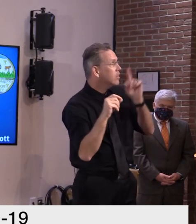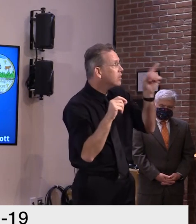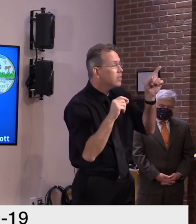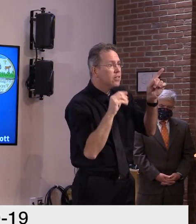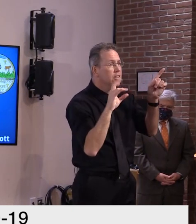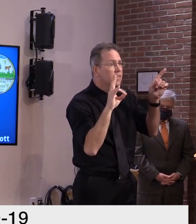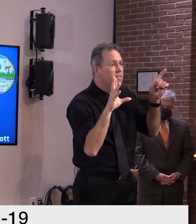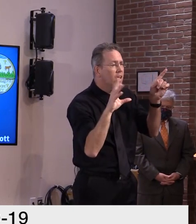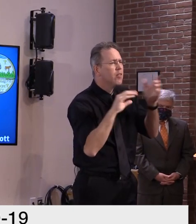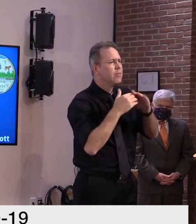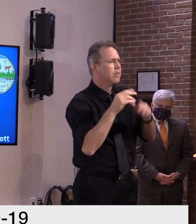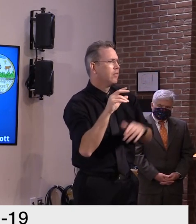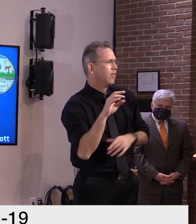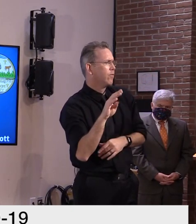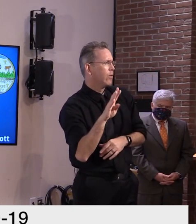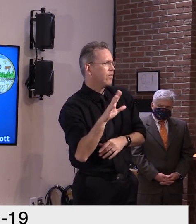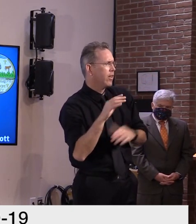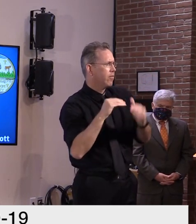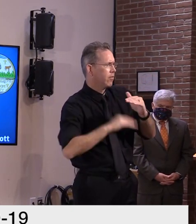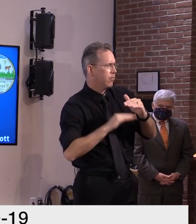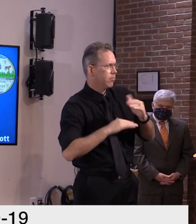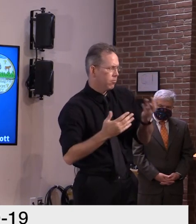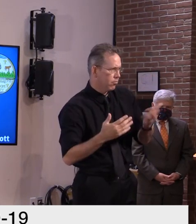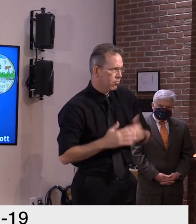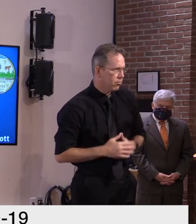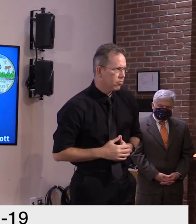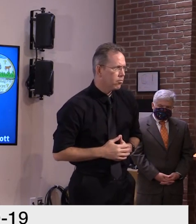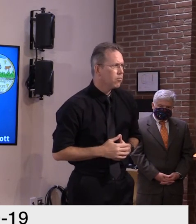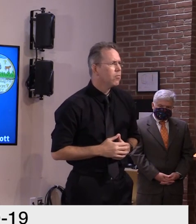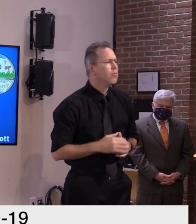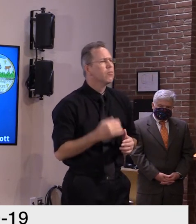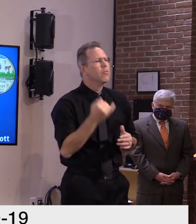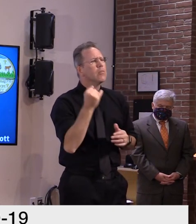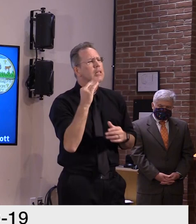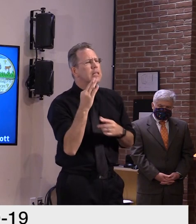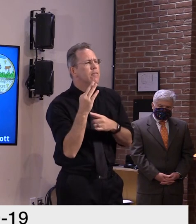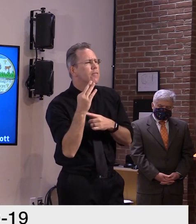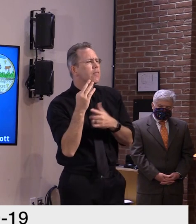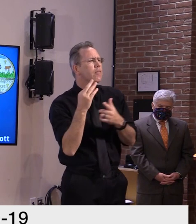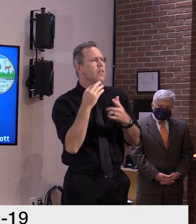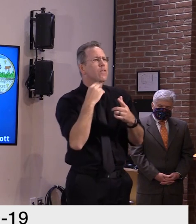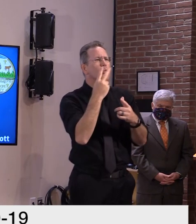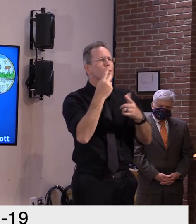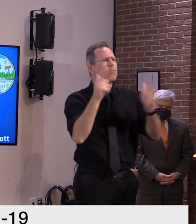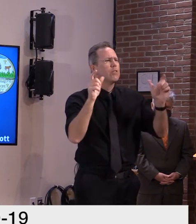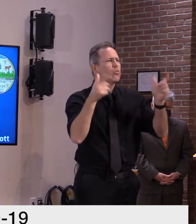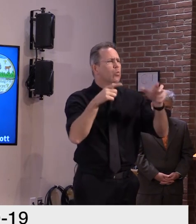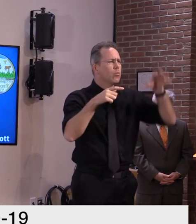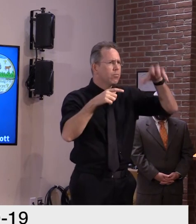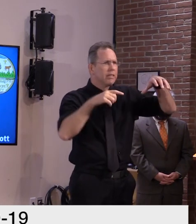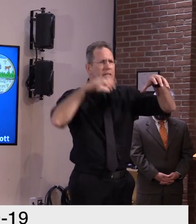downstairs, and both of those would be considered unique individual spaces that you could have up to 75 in each.